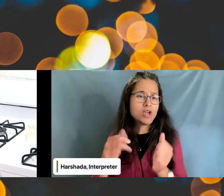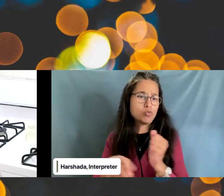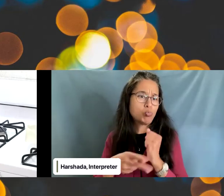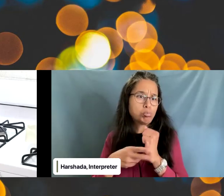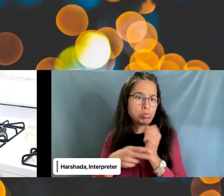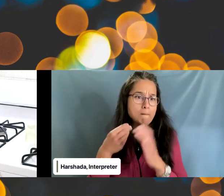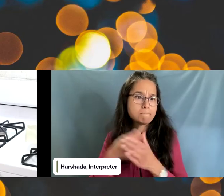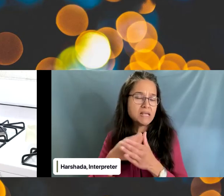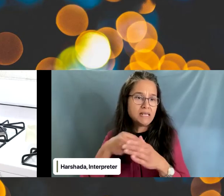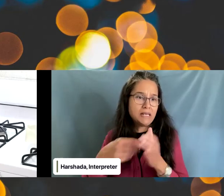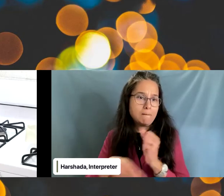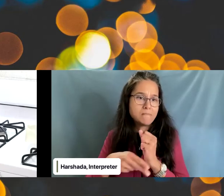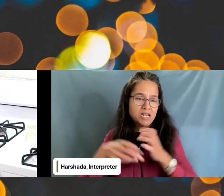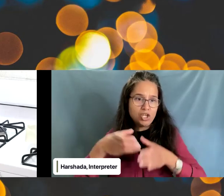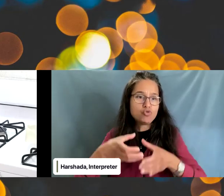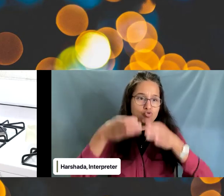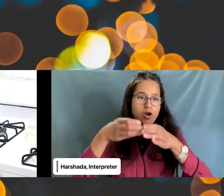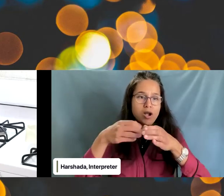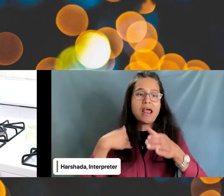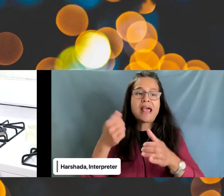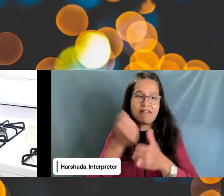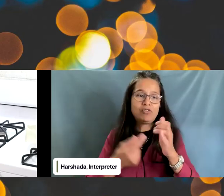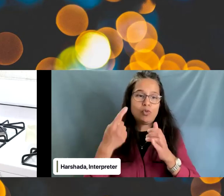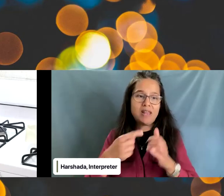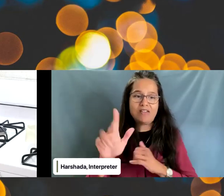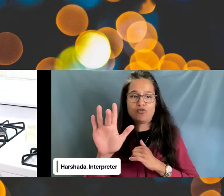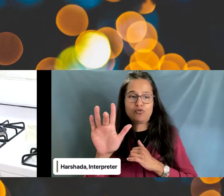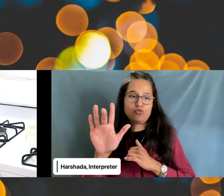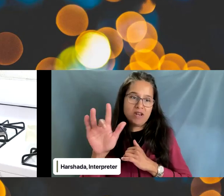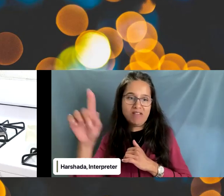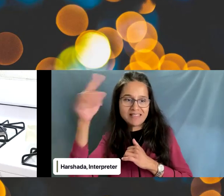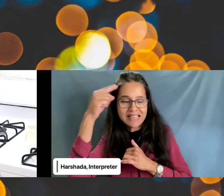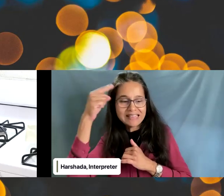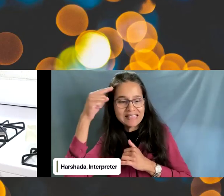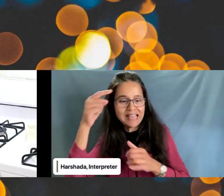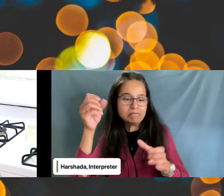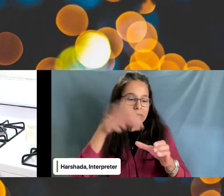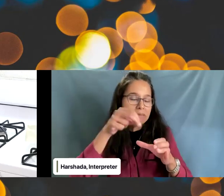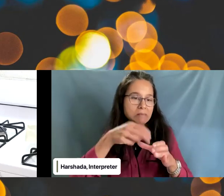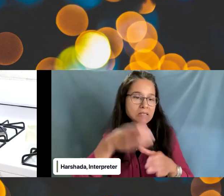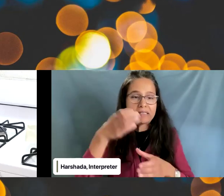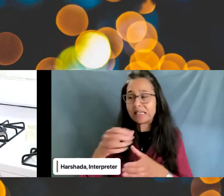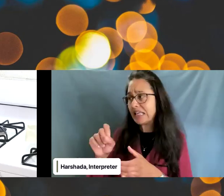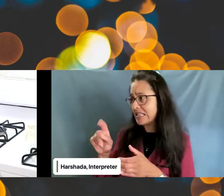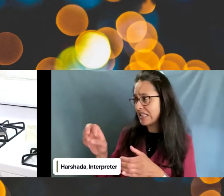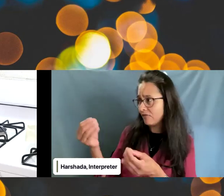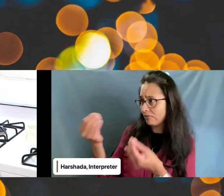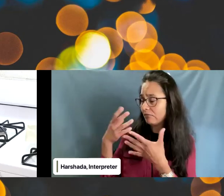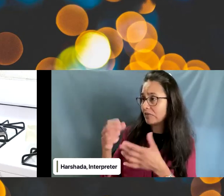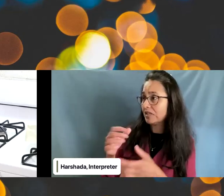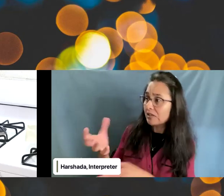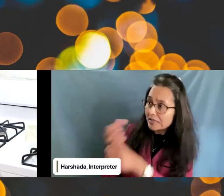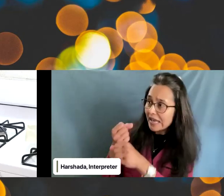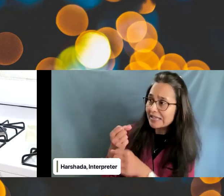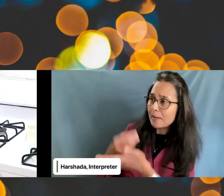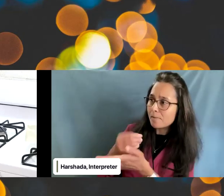And so we're all in our quarters. And Steed says, all right, let's get the money jar. And Roach finds the money